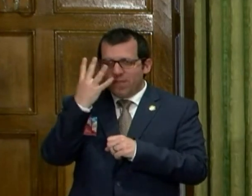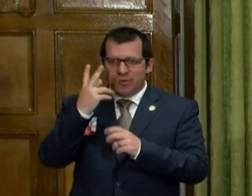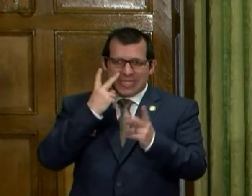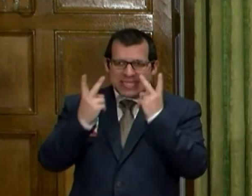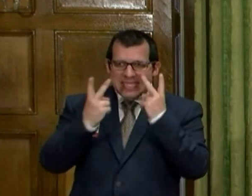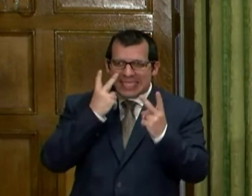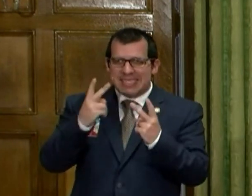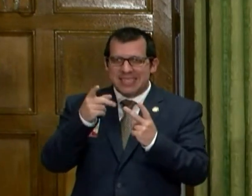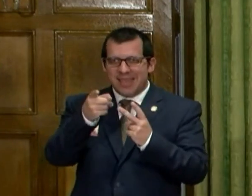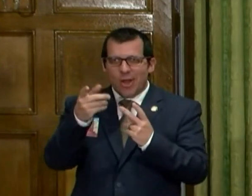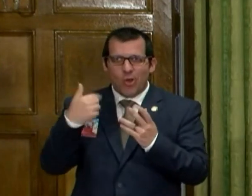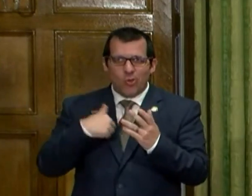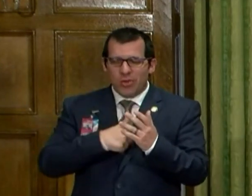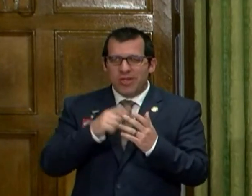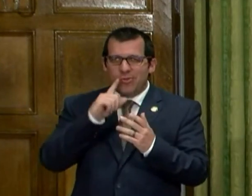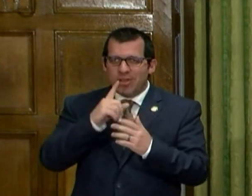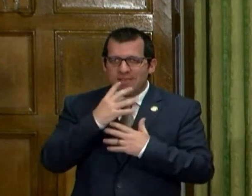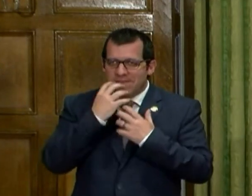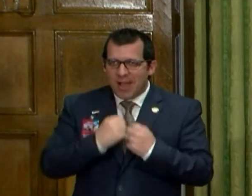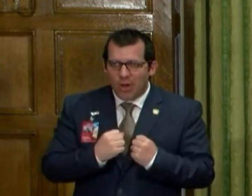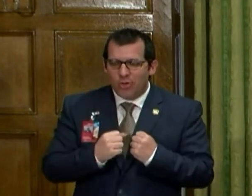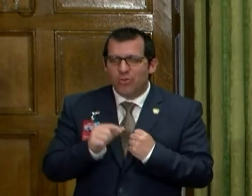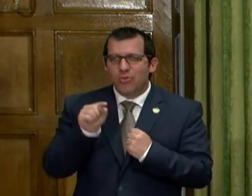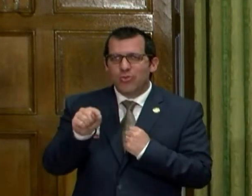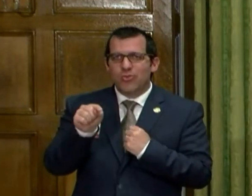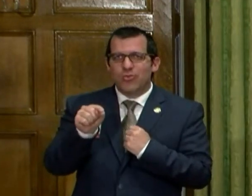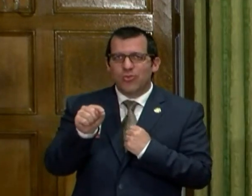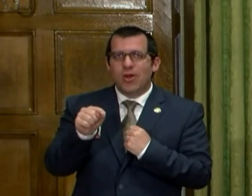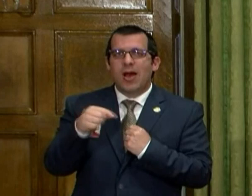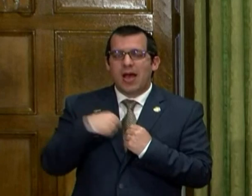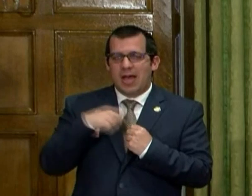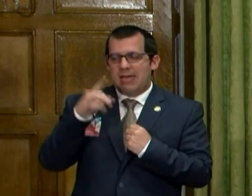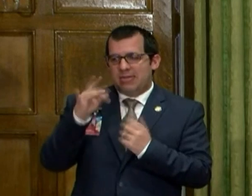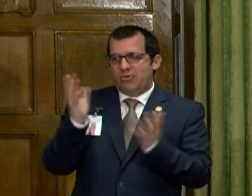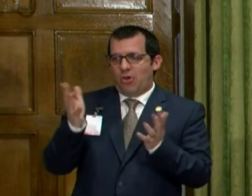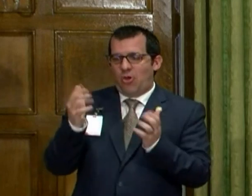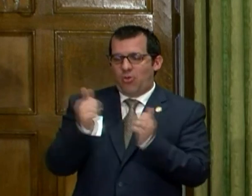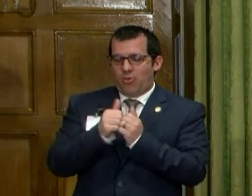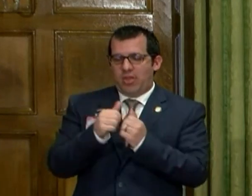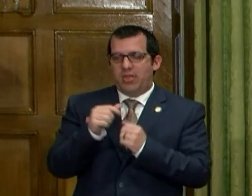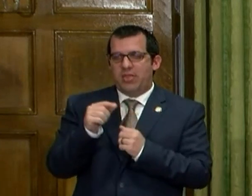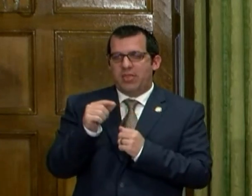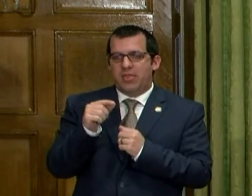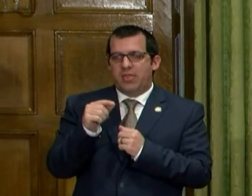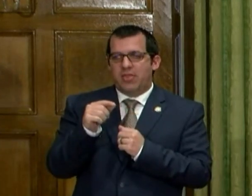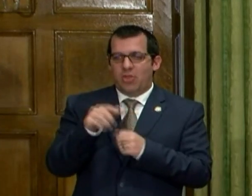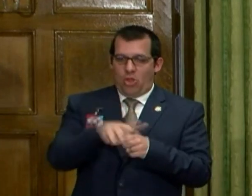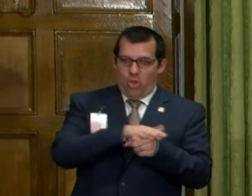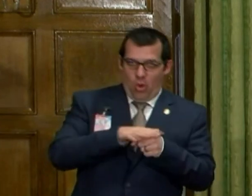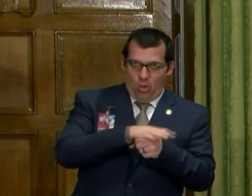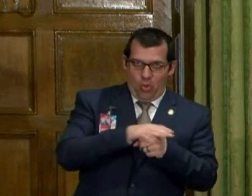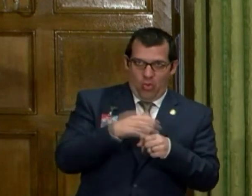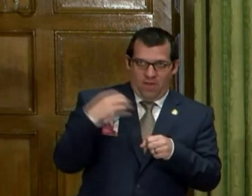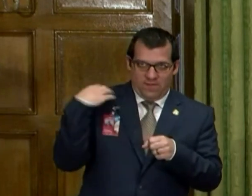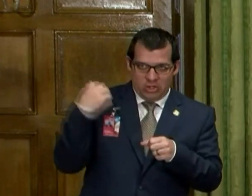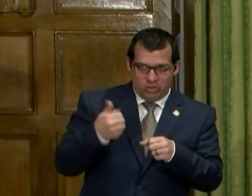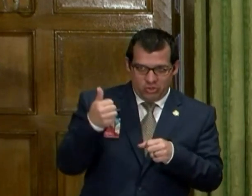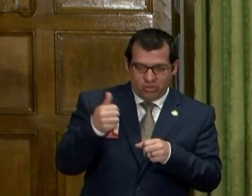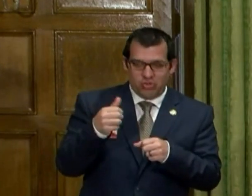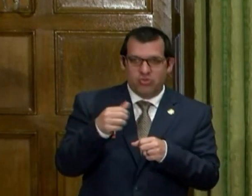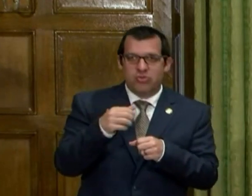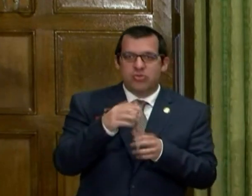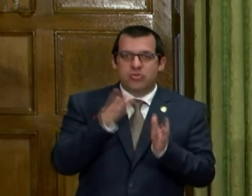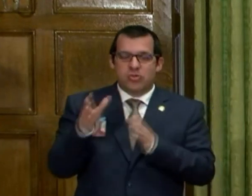all value so much in Arkansas, that I talked to both local officials we've heard word